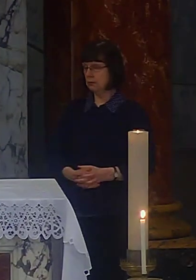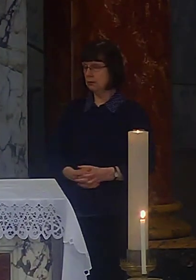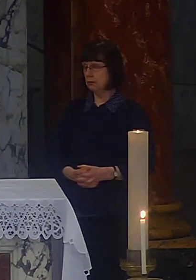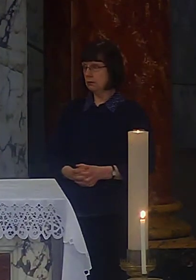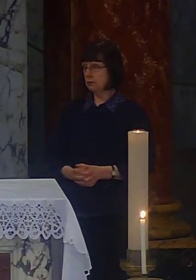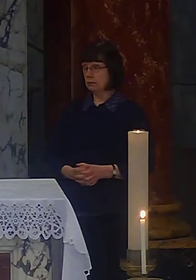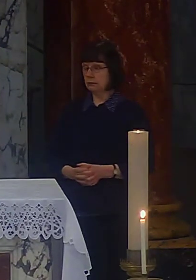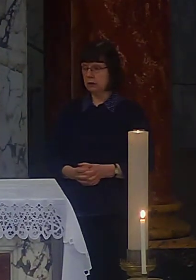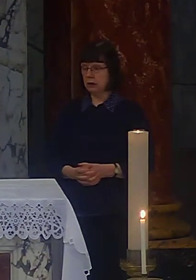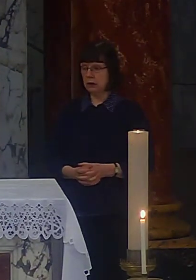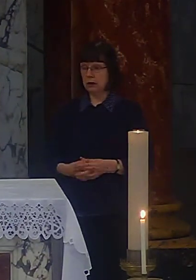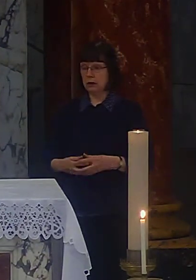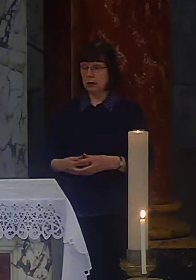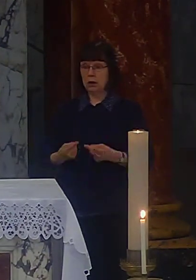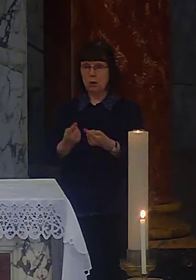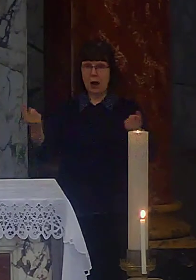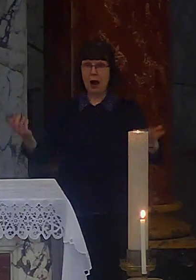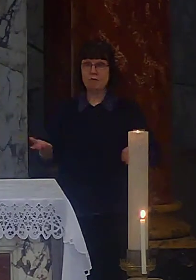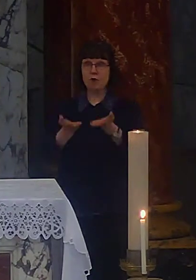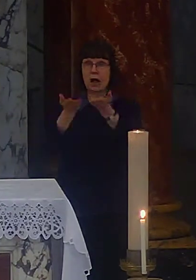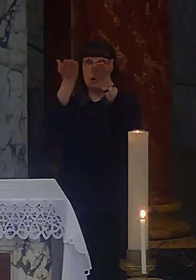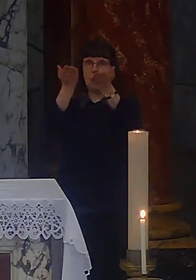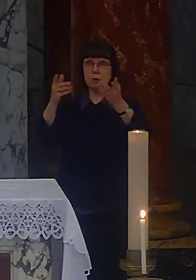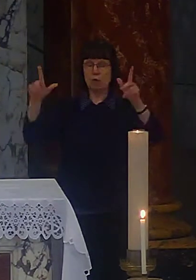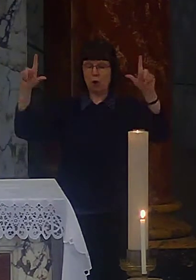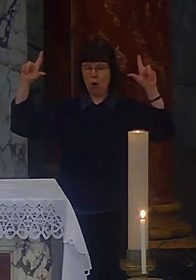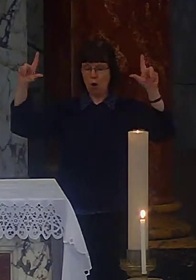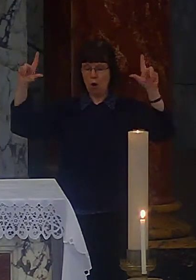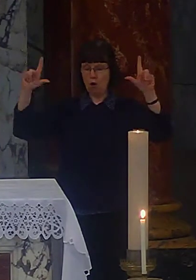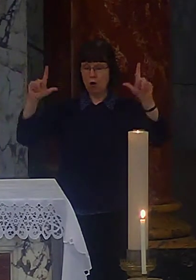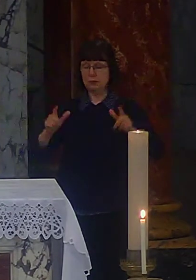Lift up your hearts.